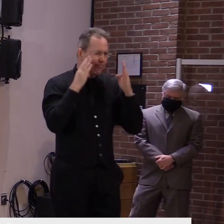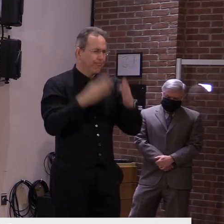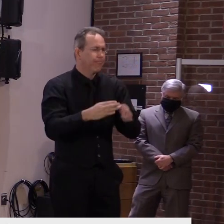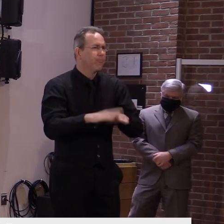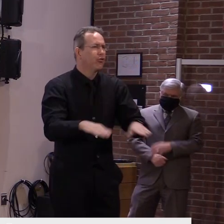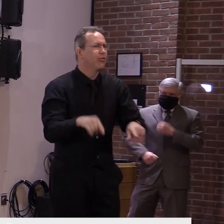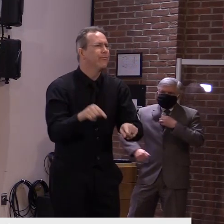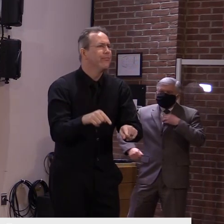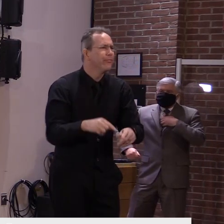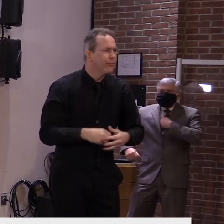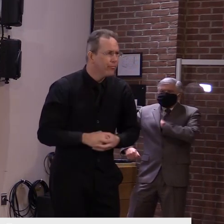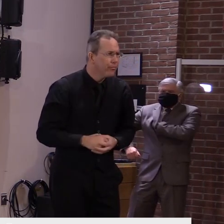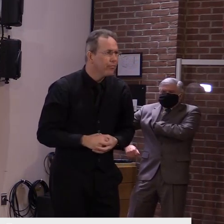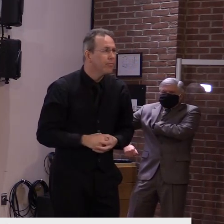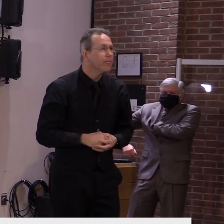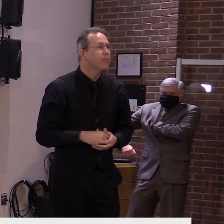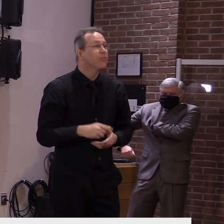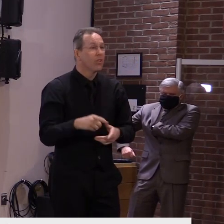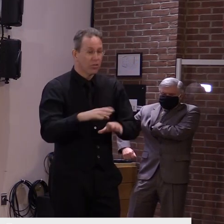the economy as well.